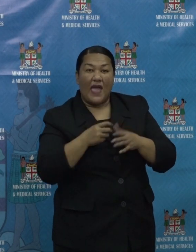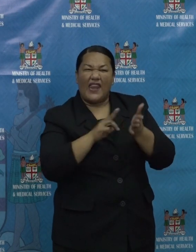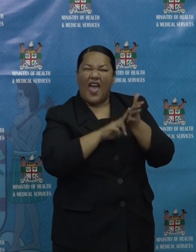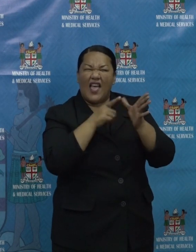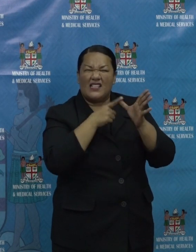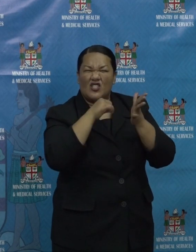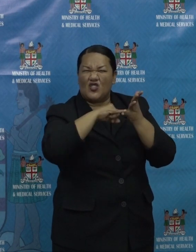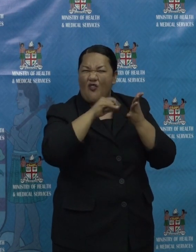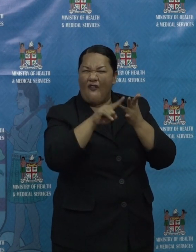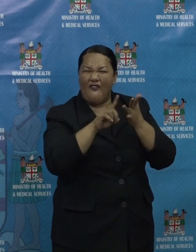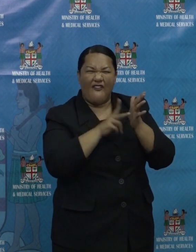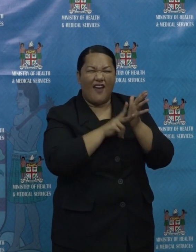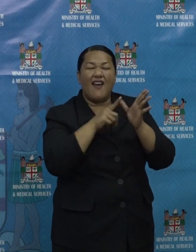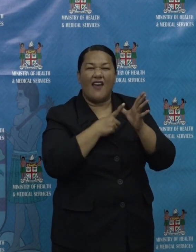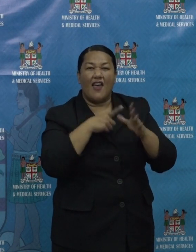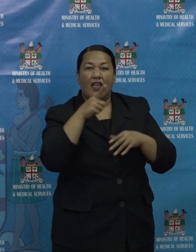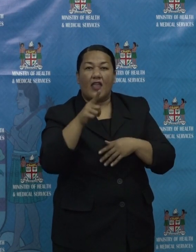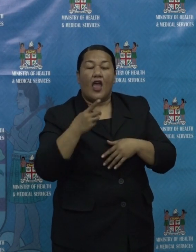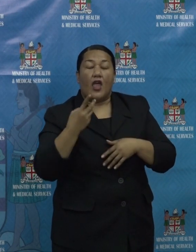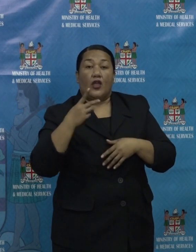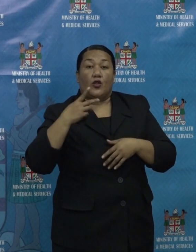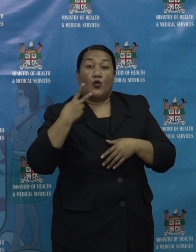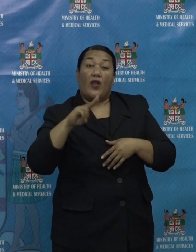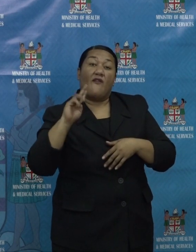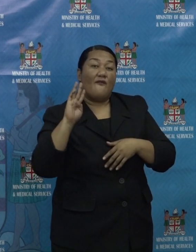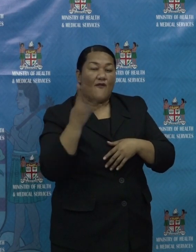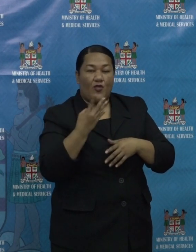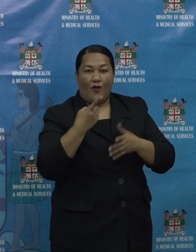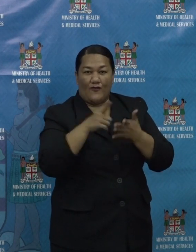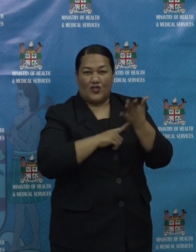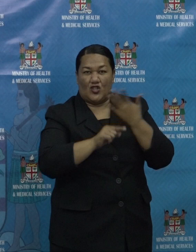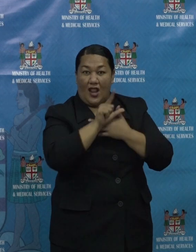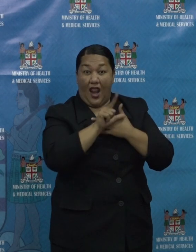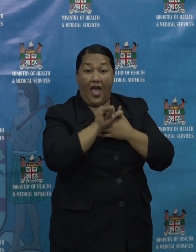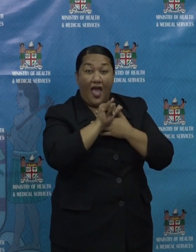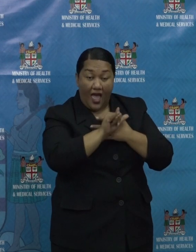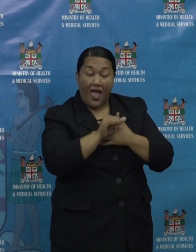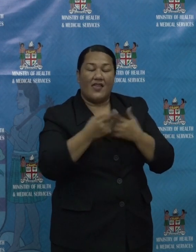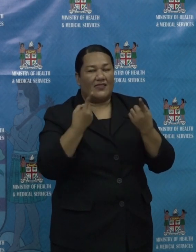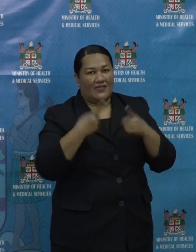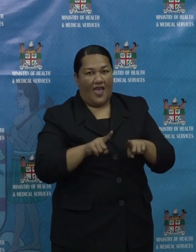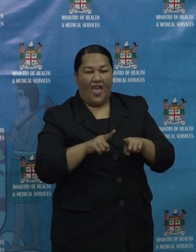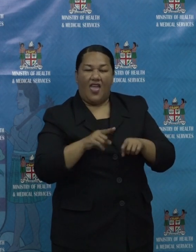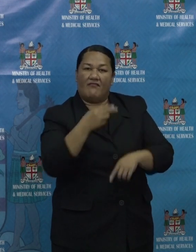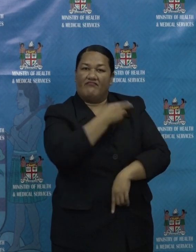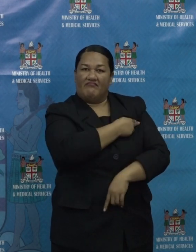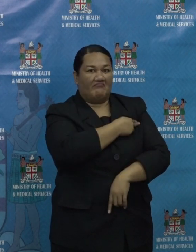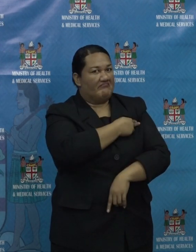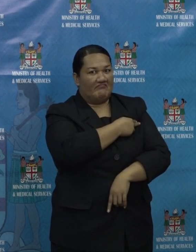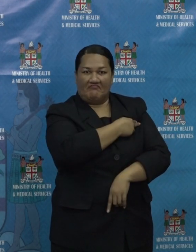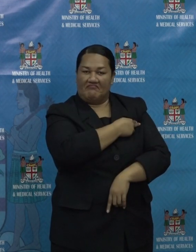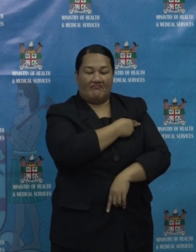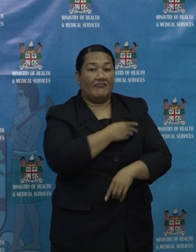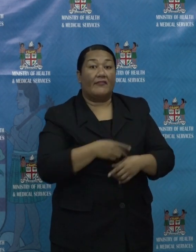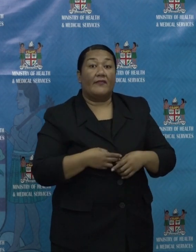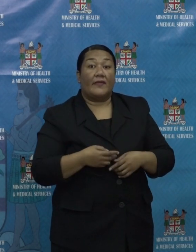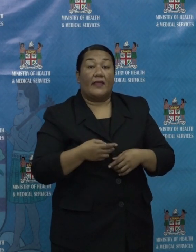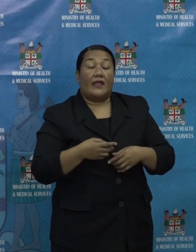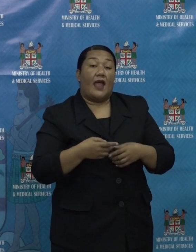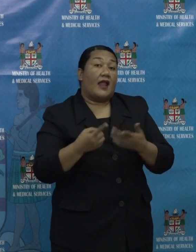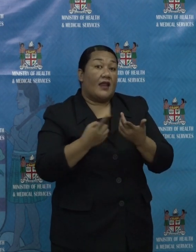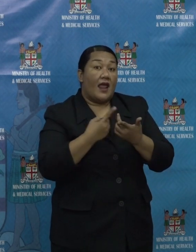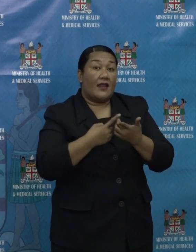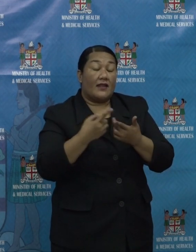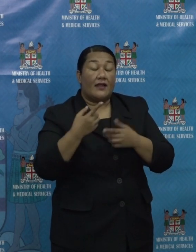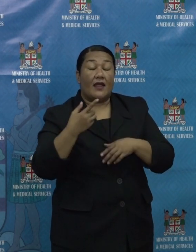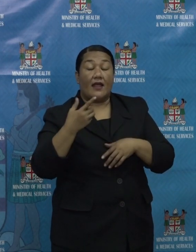died at home on the 24th of July. He was not vaccinated. And the 9th COVID-19 death is a 53-year-old man